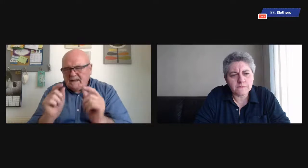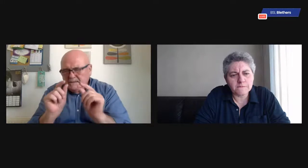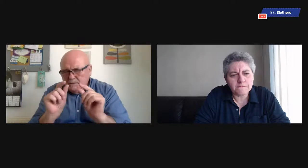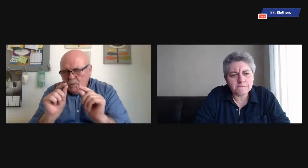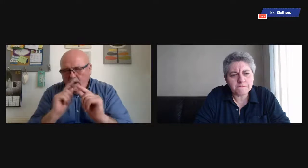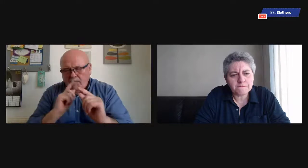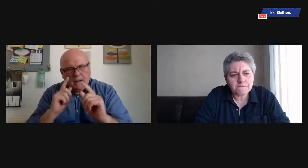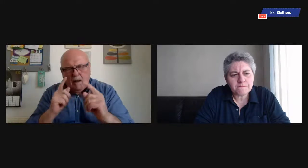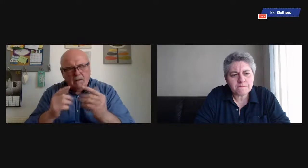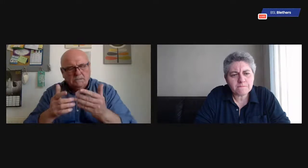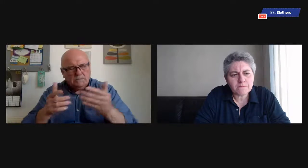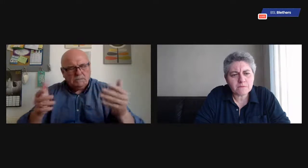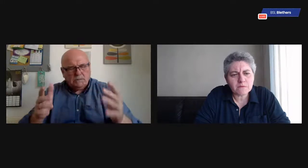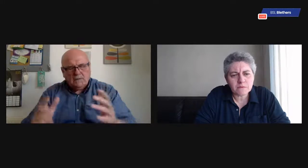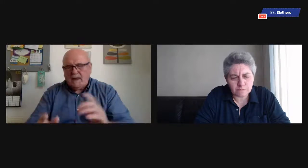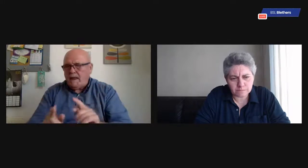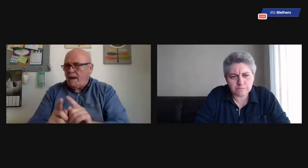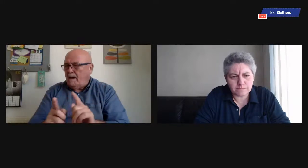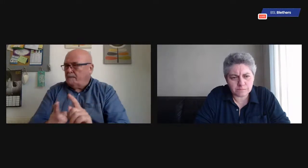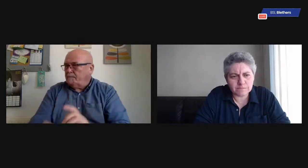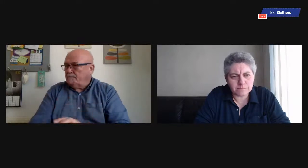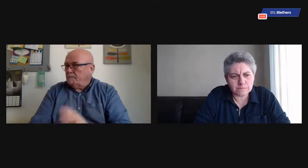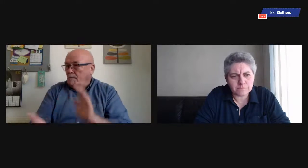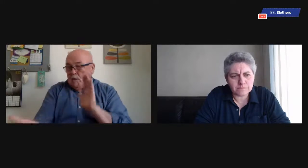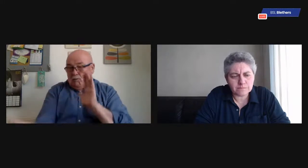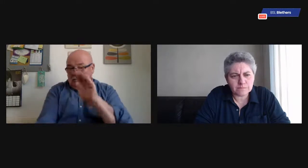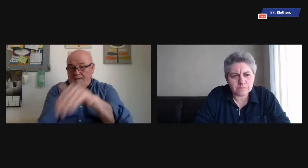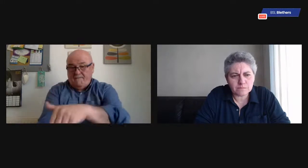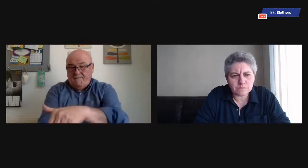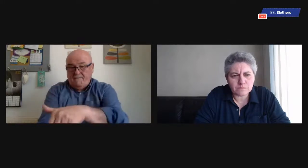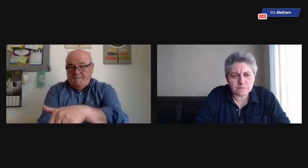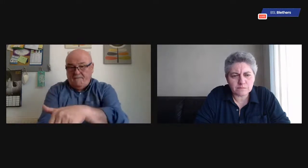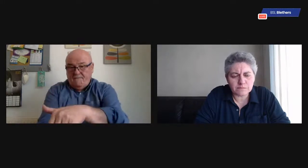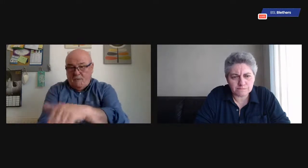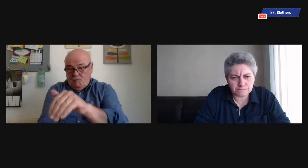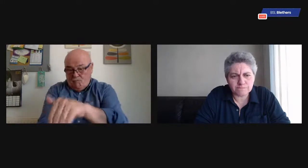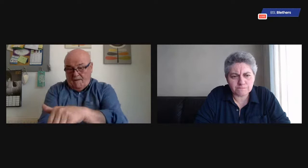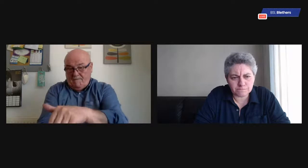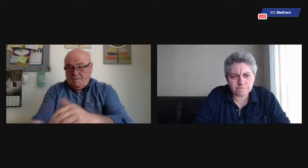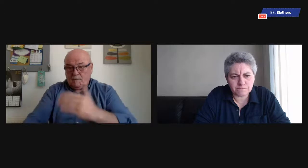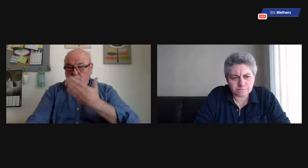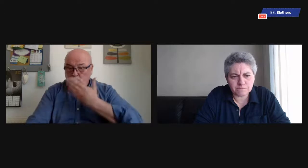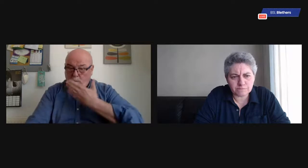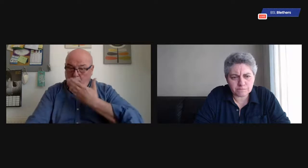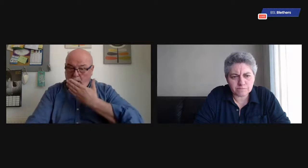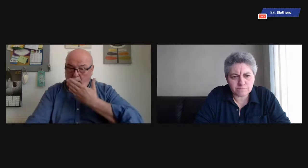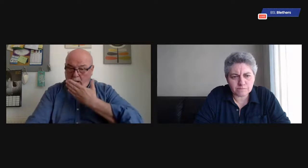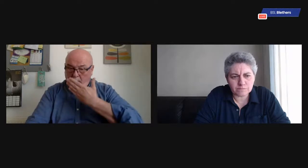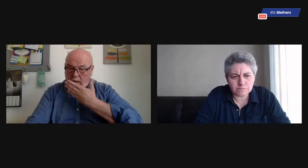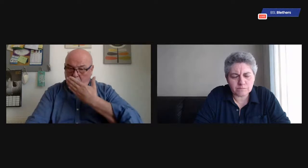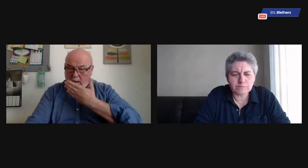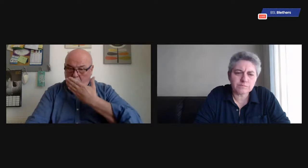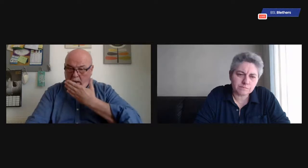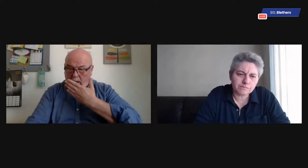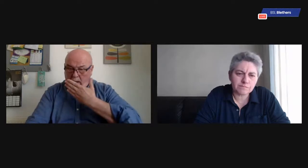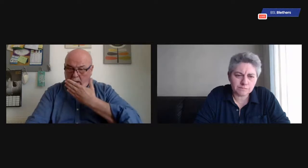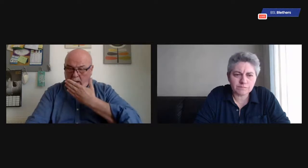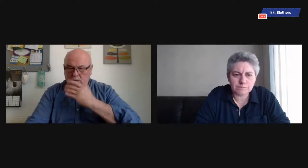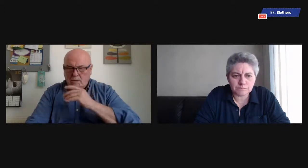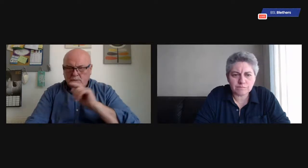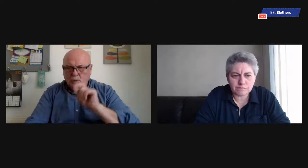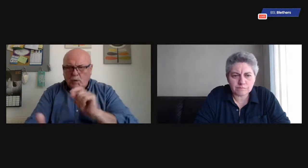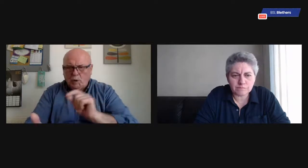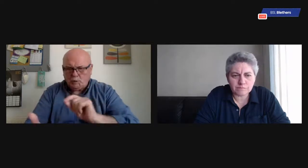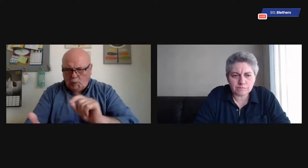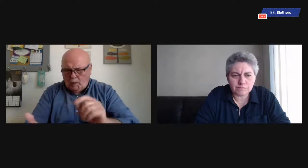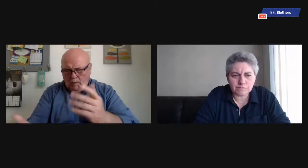says working with children, it's as you can imagine, it can be really, really quite difficult. So you would maybe arrive at the school, for